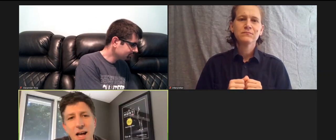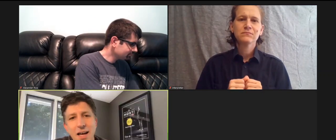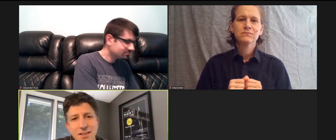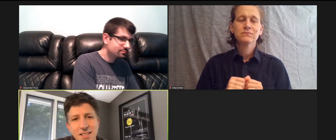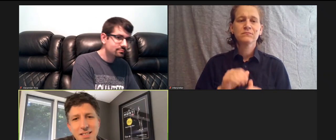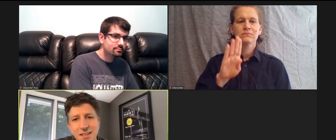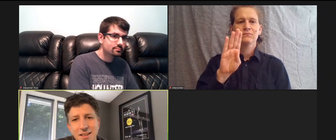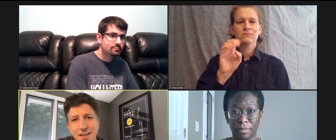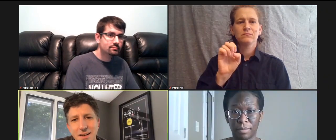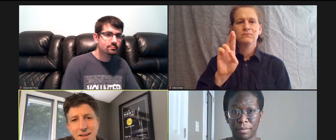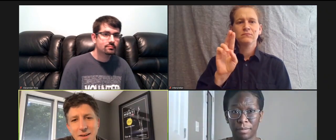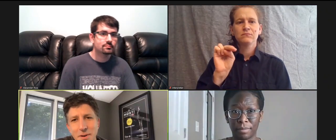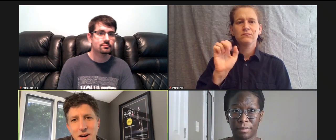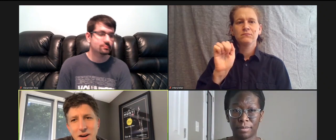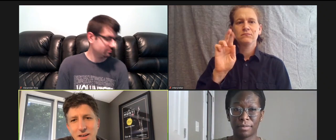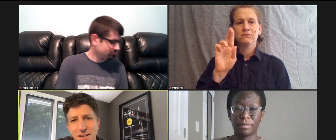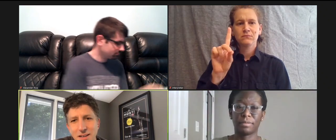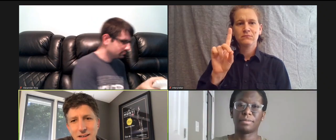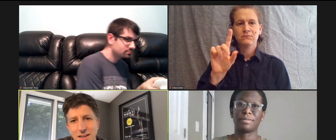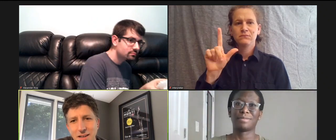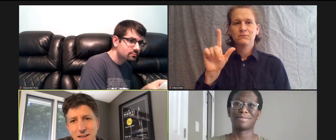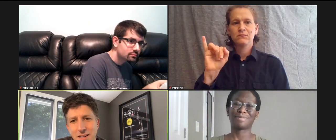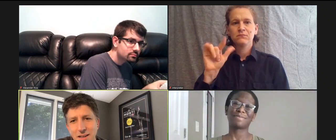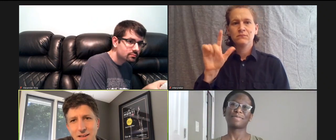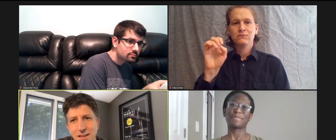Bernard Liles. Bernard,